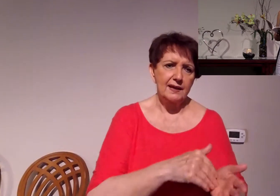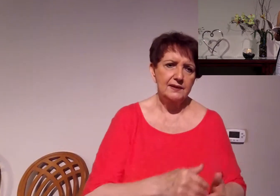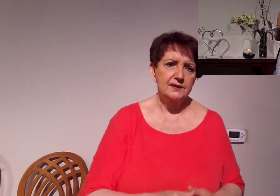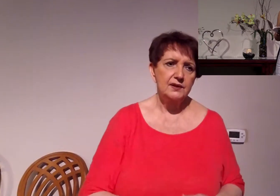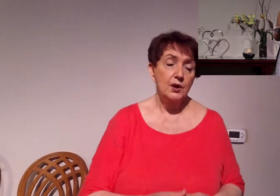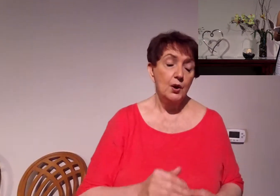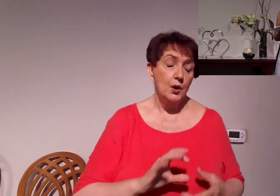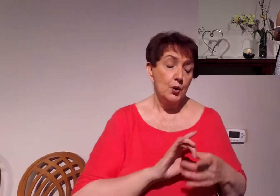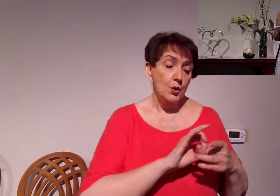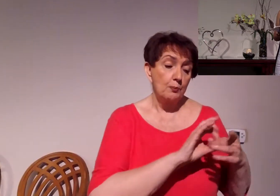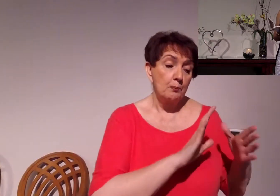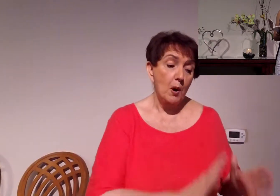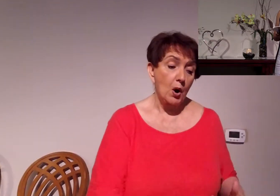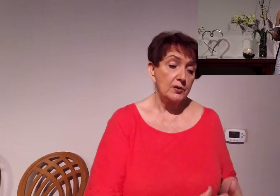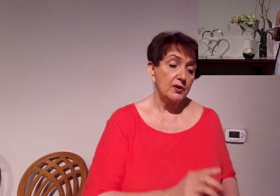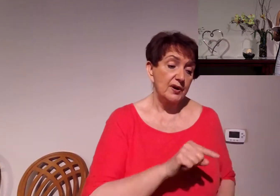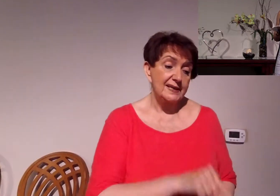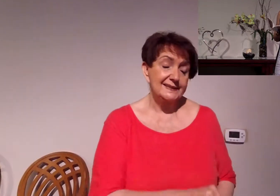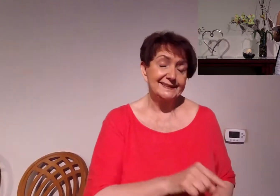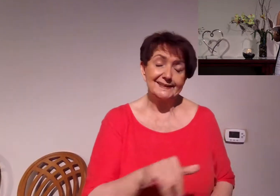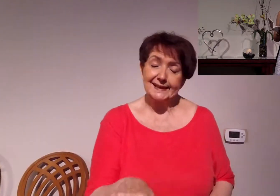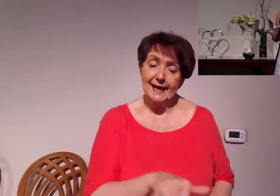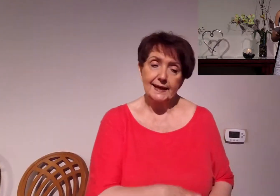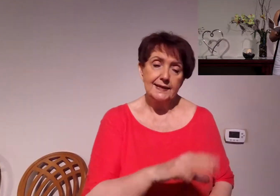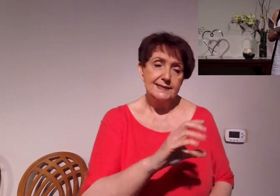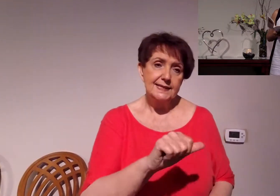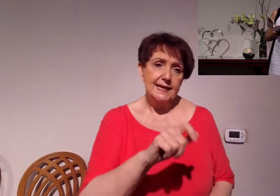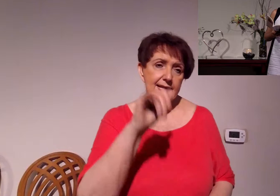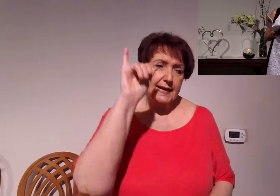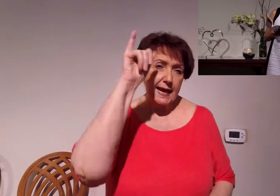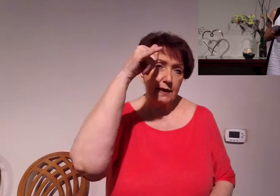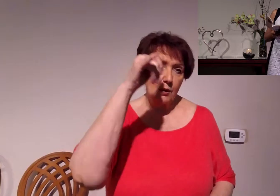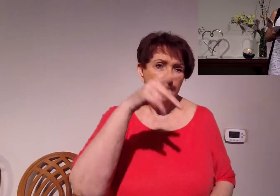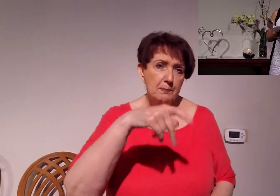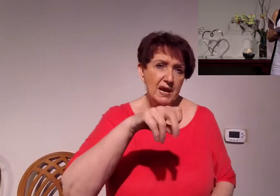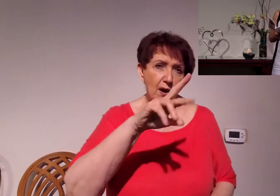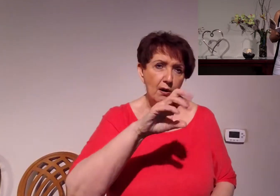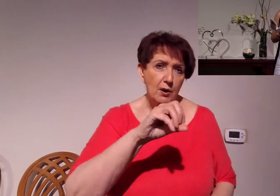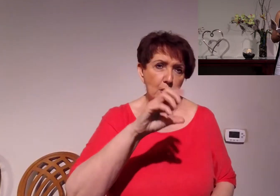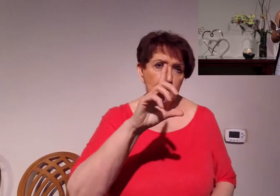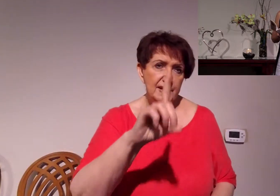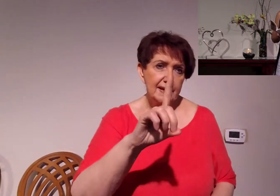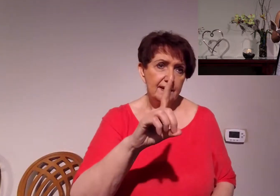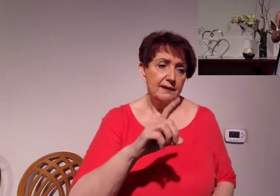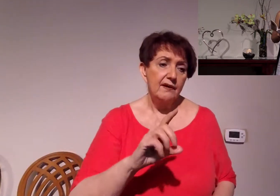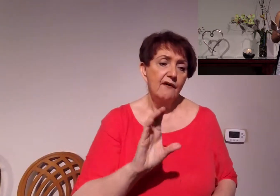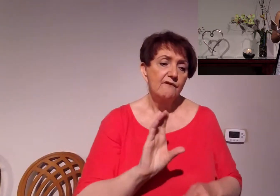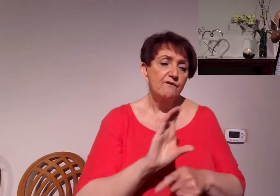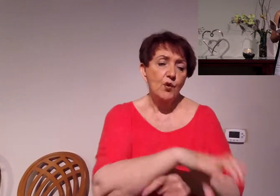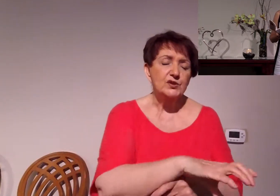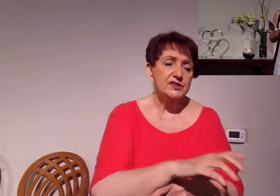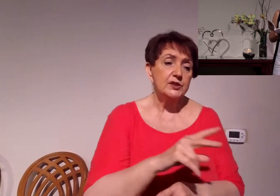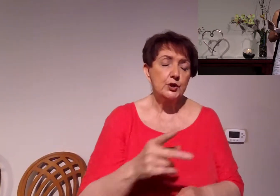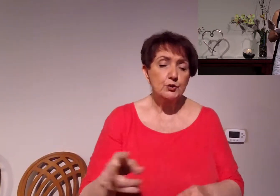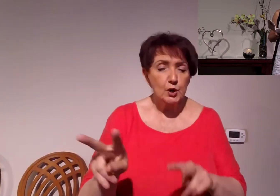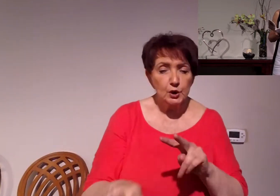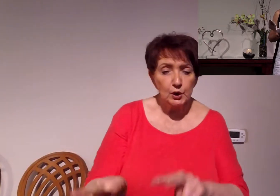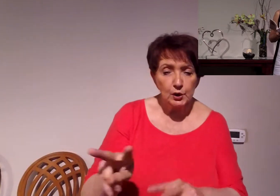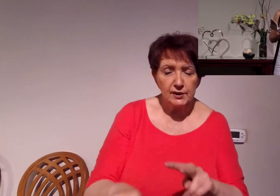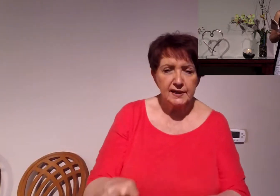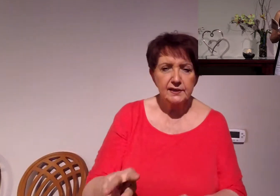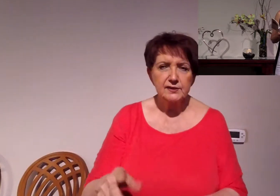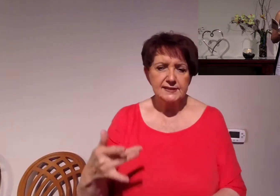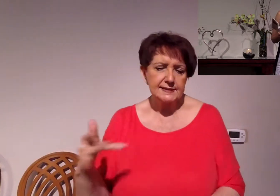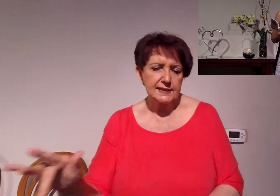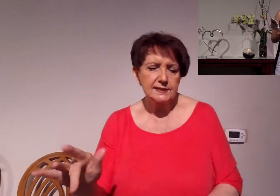Your partner is the cattle prod moving you toward the most sensitive area of self-delusion. She or he helps you wake up